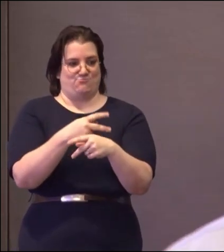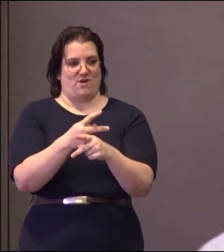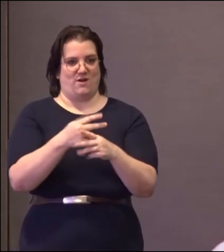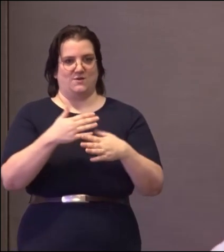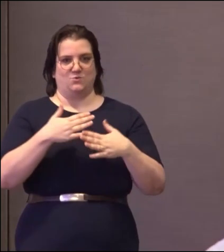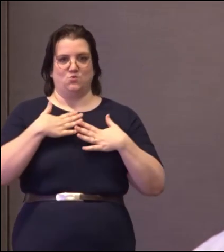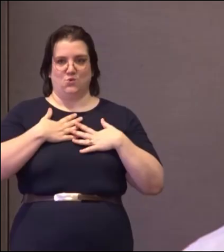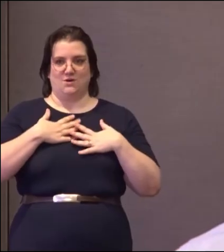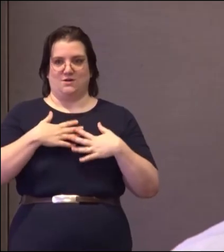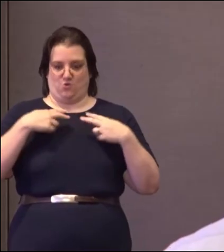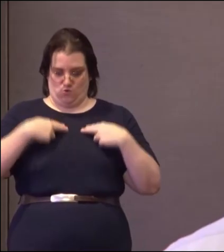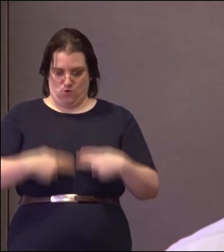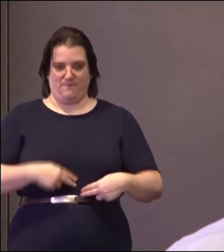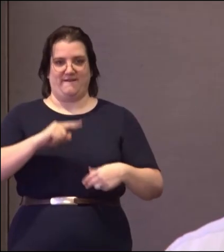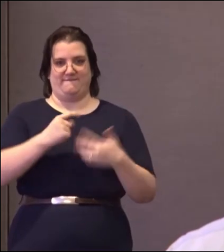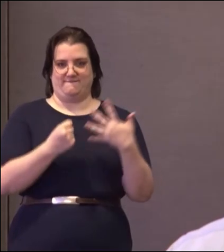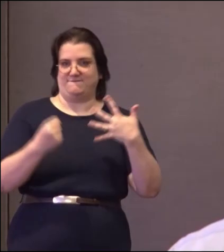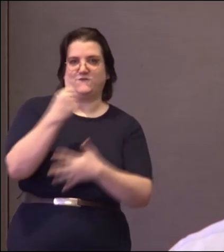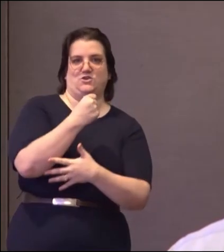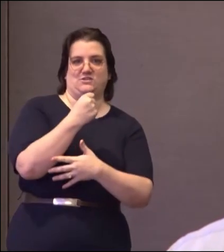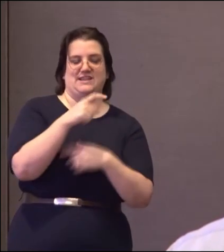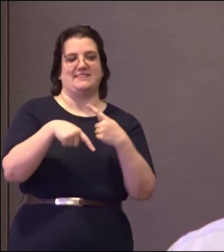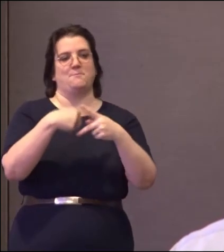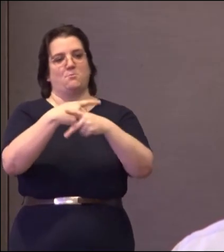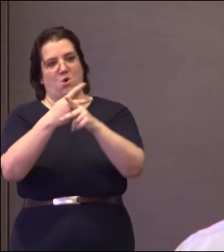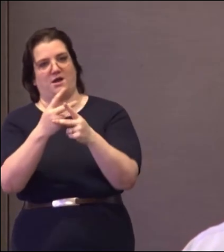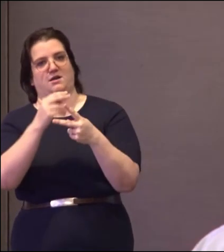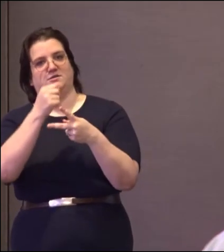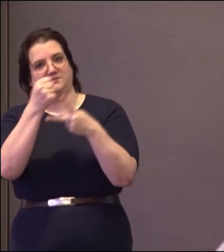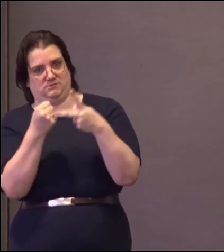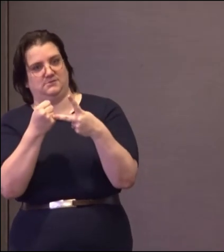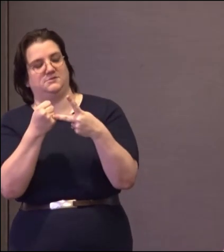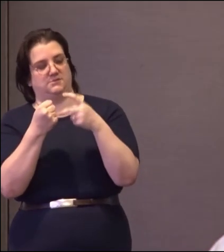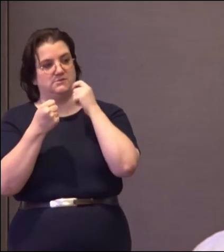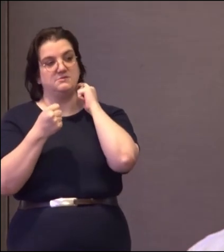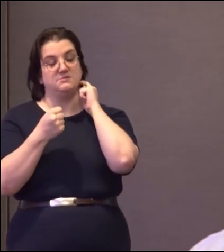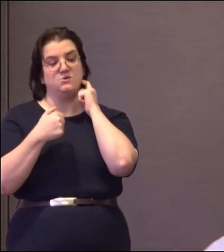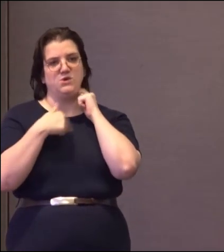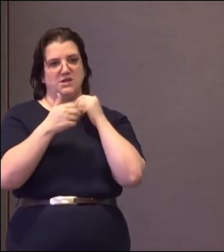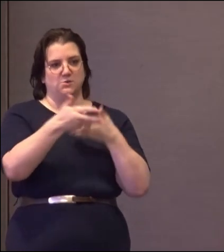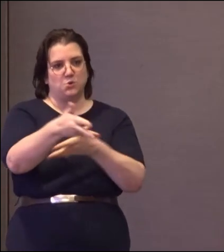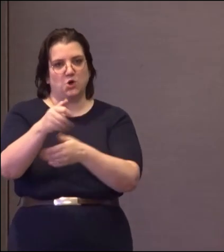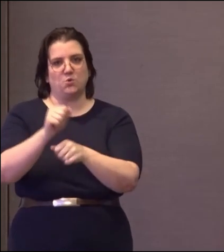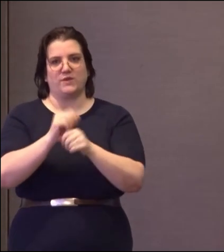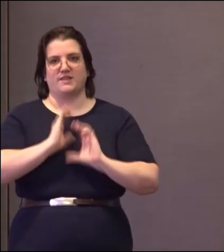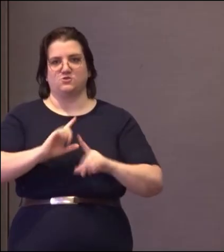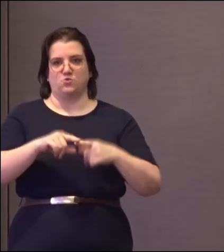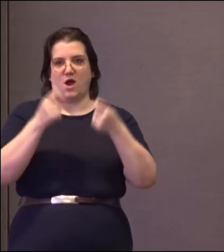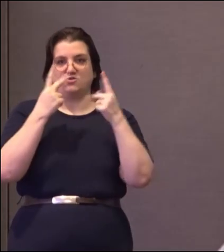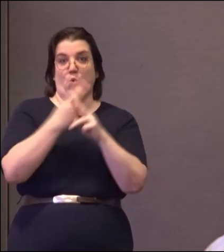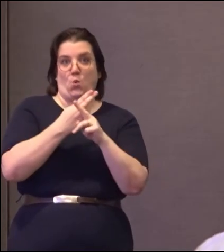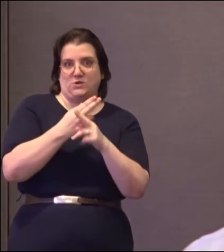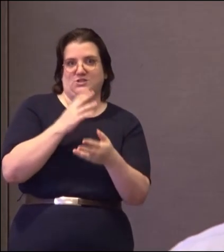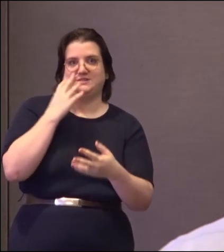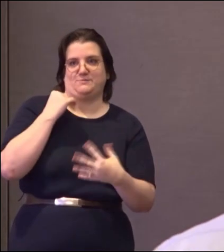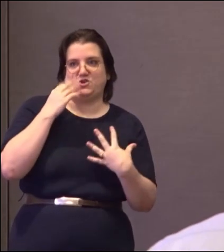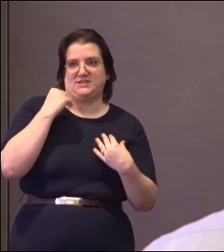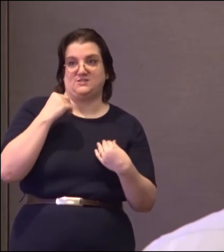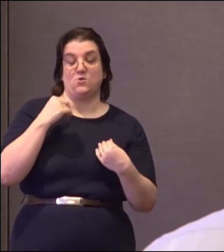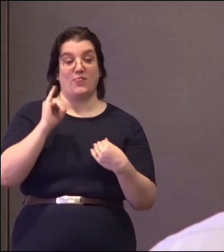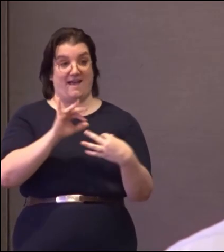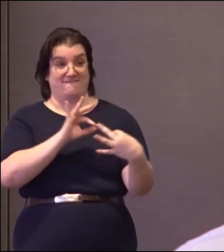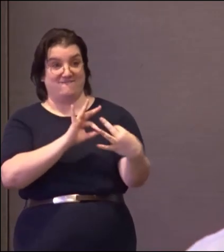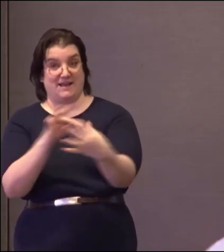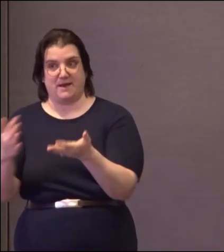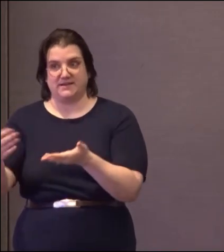human first, and then the product can come after. So we work with clients to understand the user experience or the feedback that we get